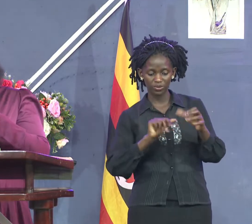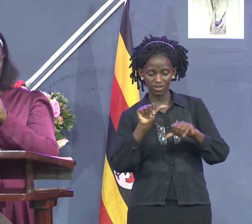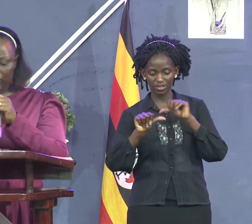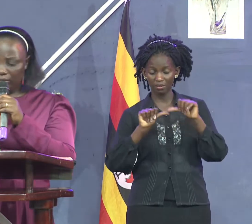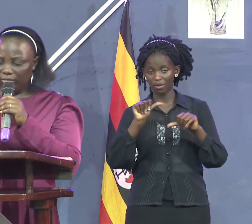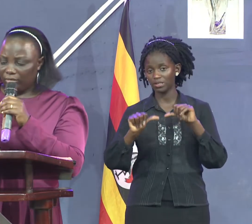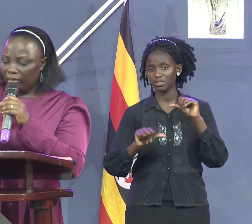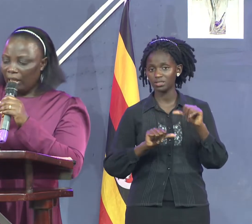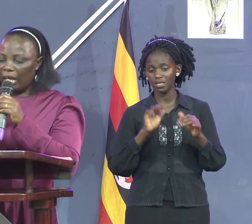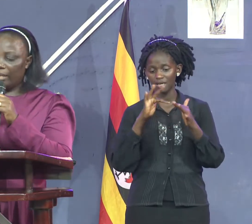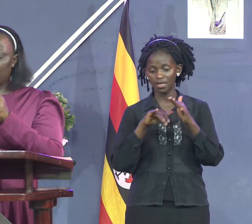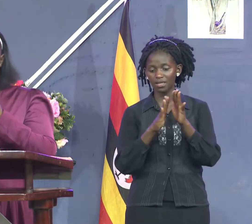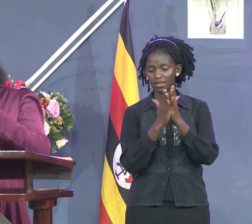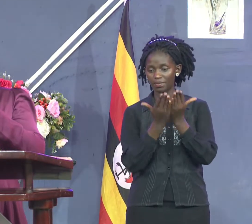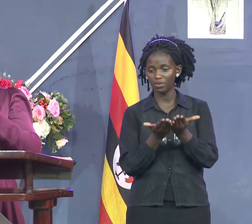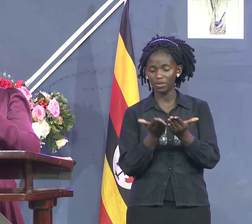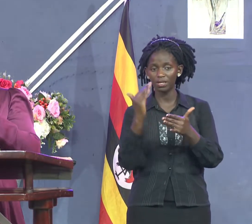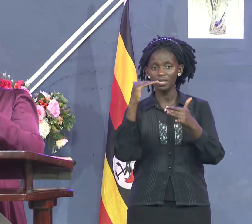that I was reading about.